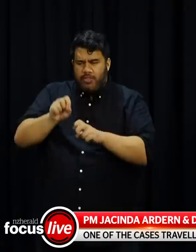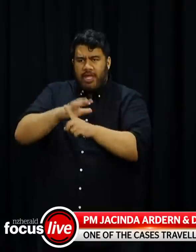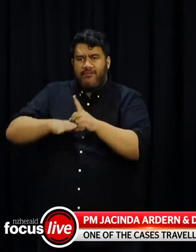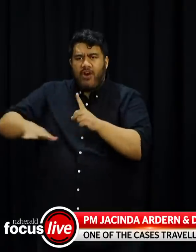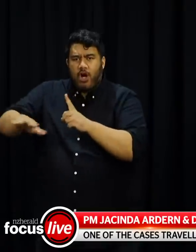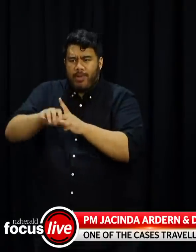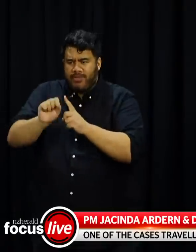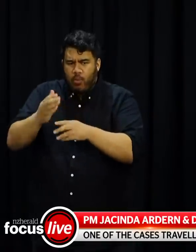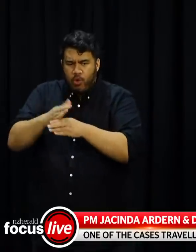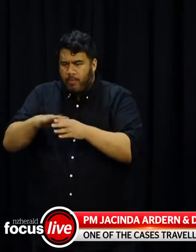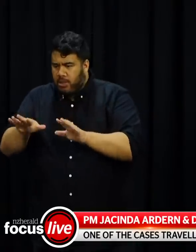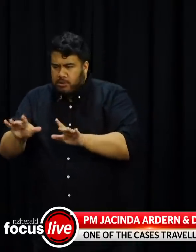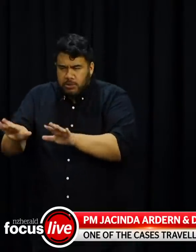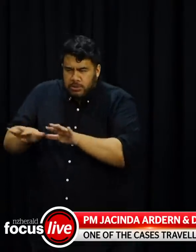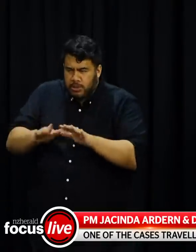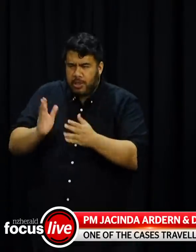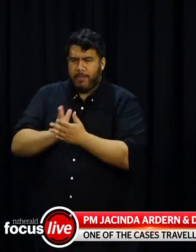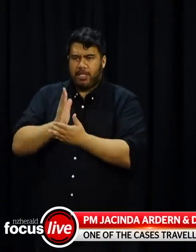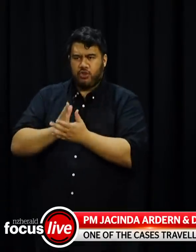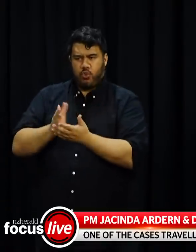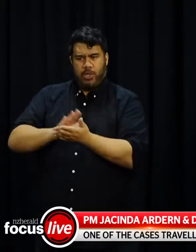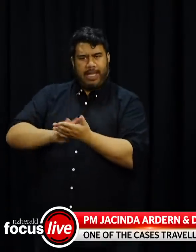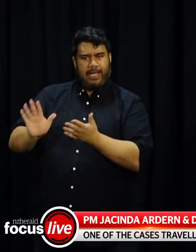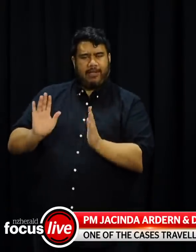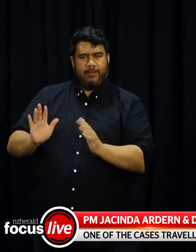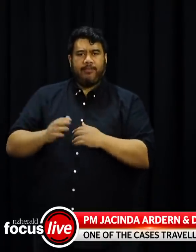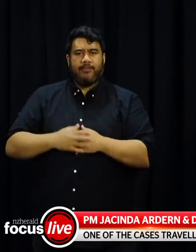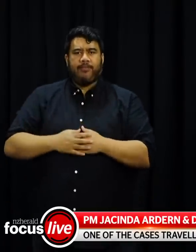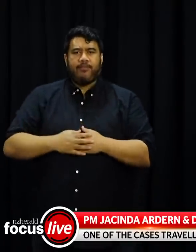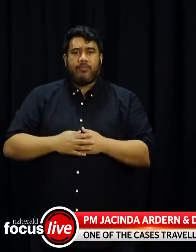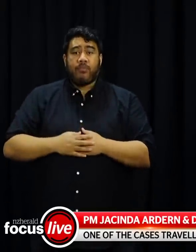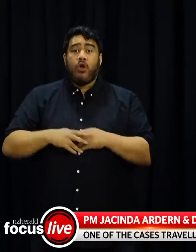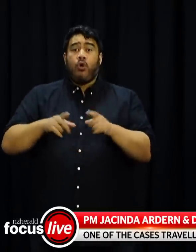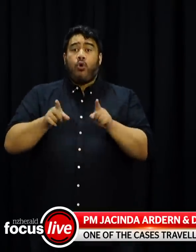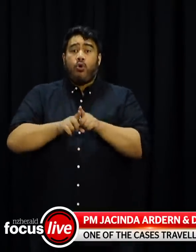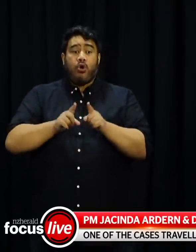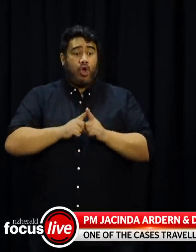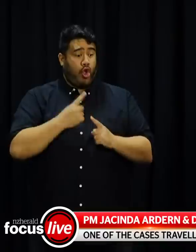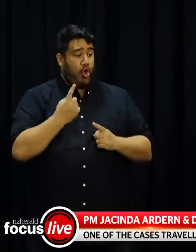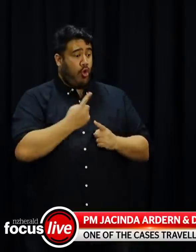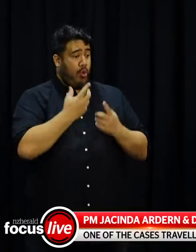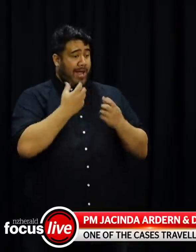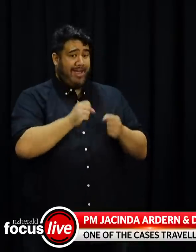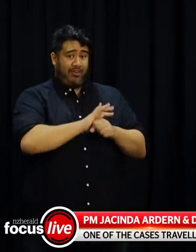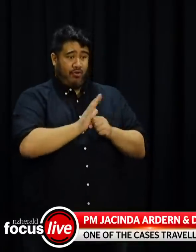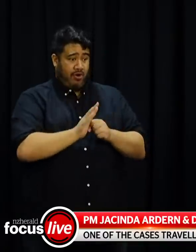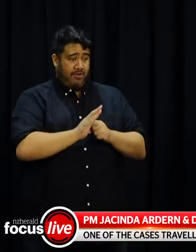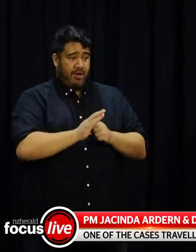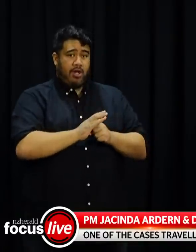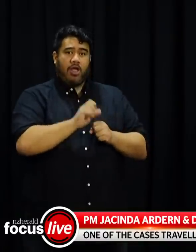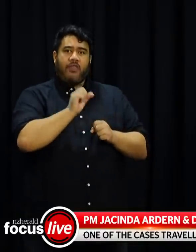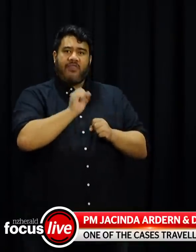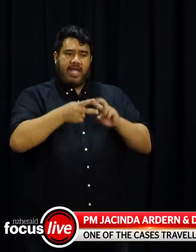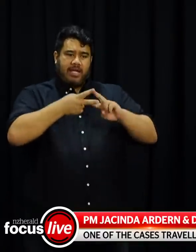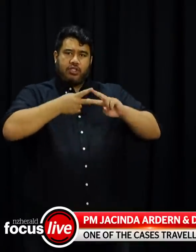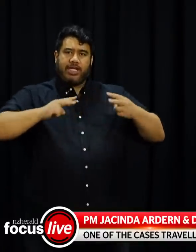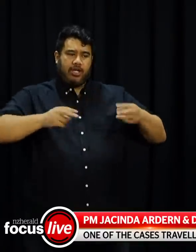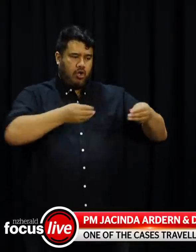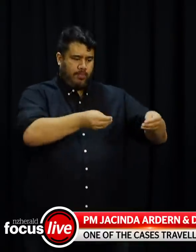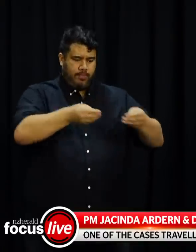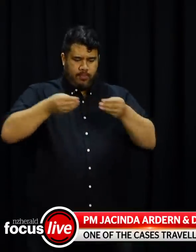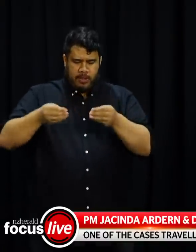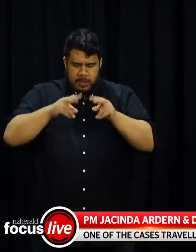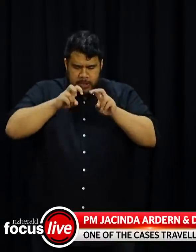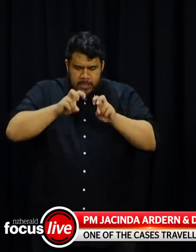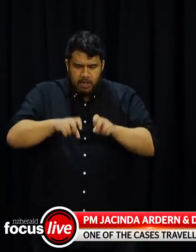I should add that we are also doing genome sequencing on all those who have tested positive and our recent cases